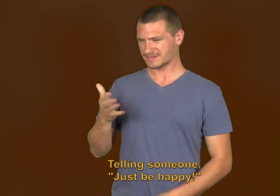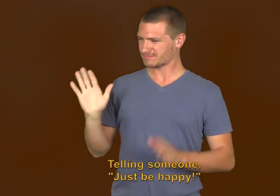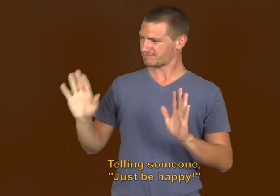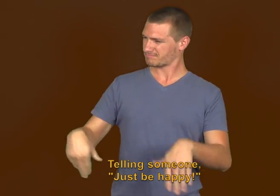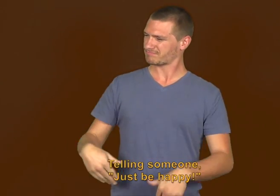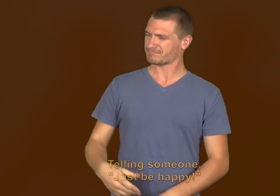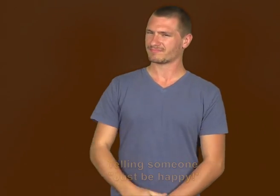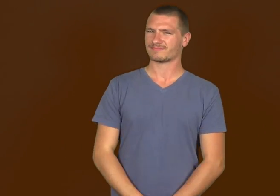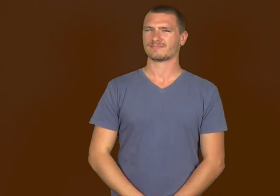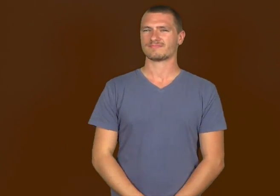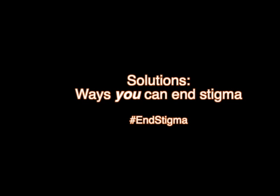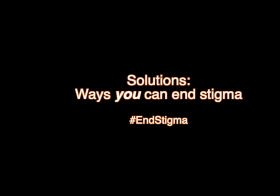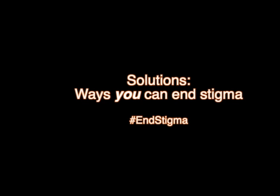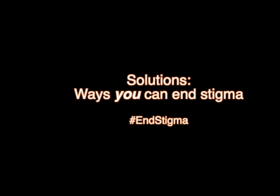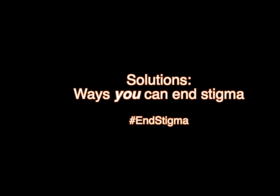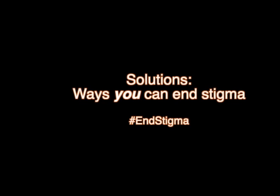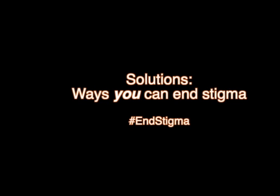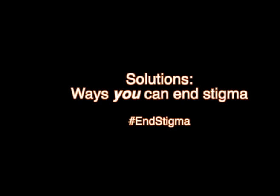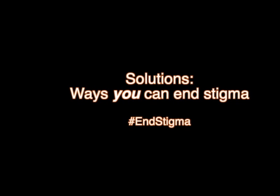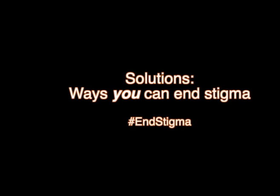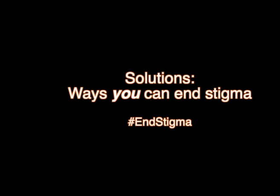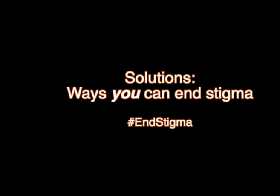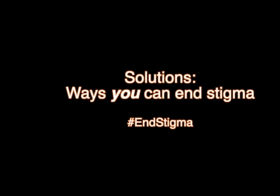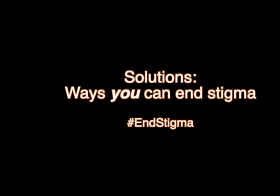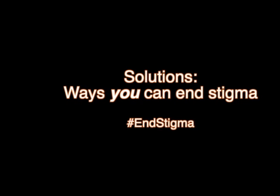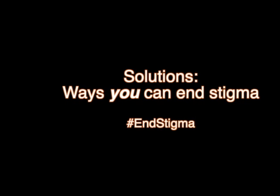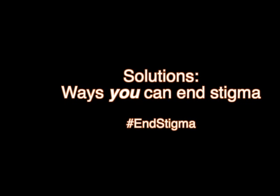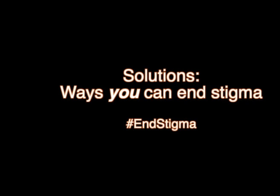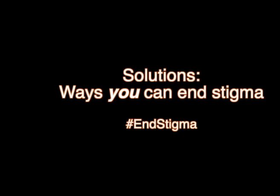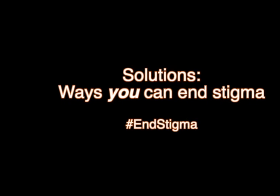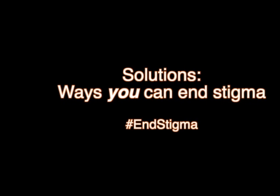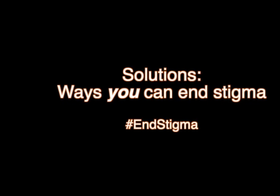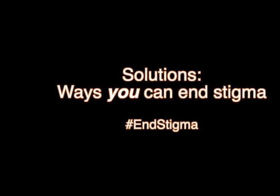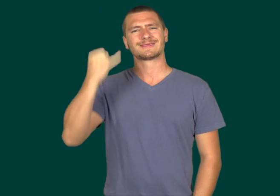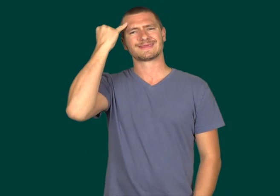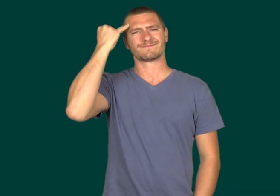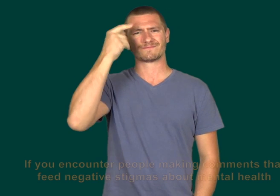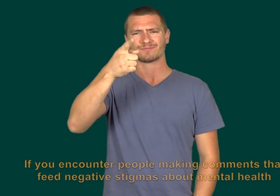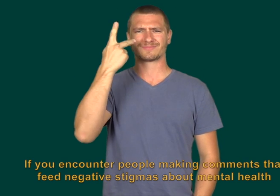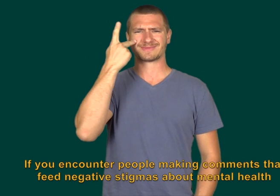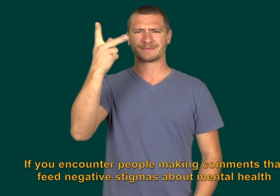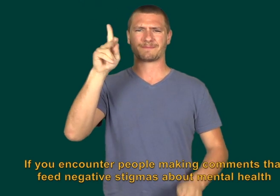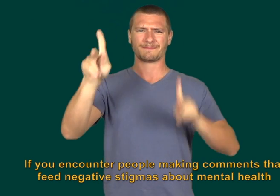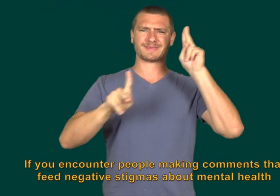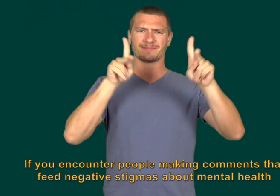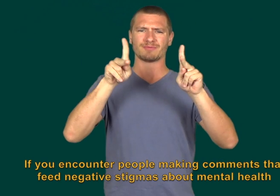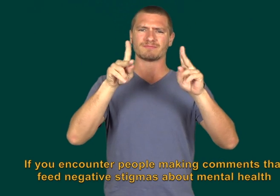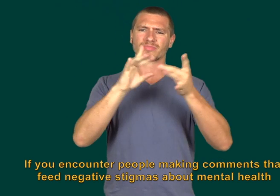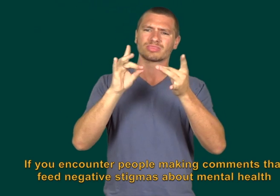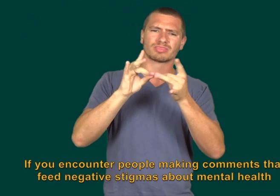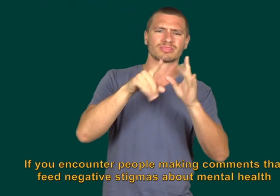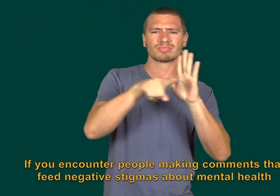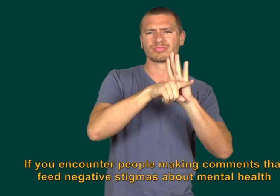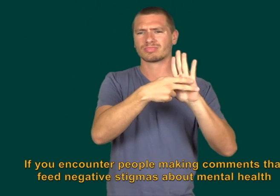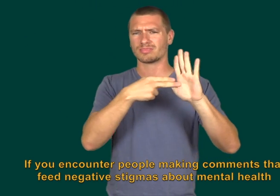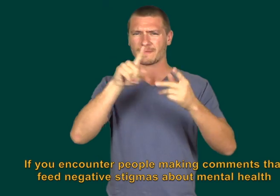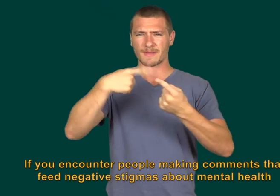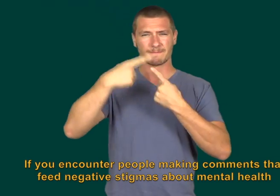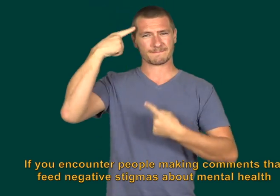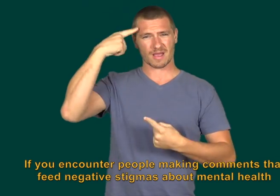be happy. Solutions, ways you can end stigma. If you encounter people making comments that feed